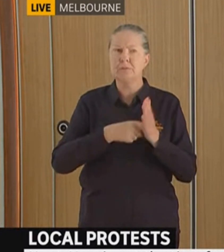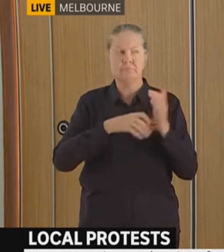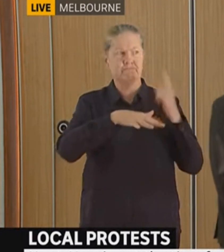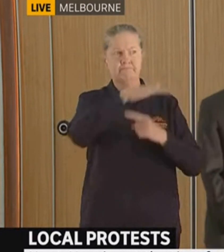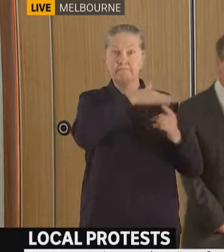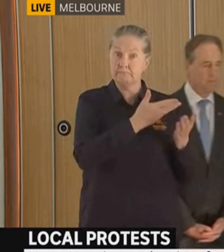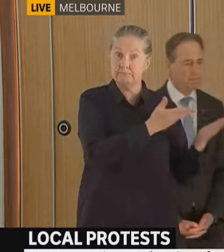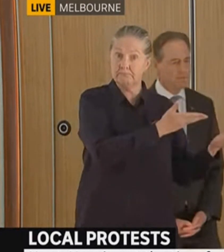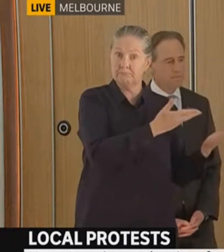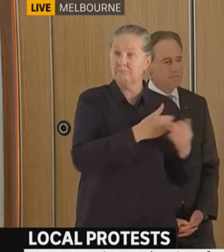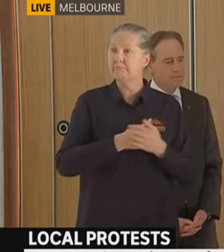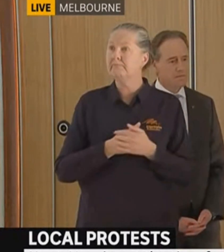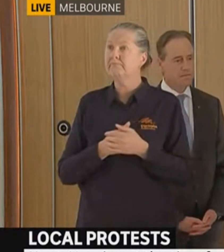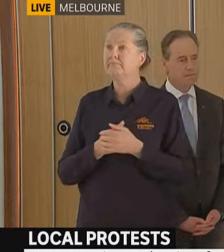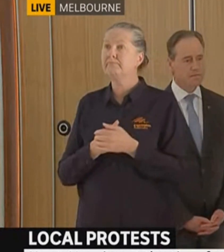Brendan?